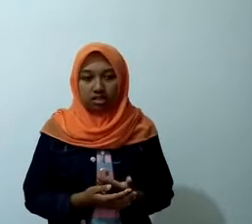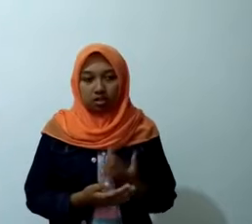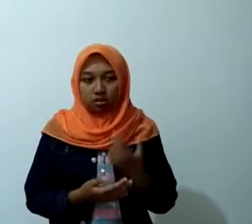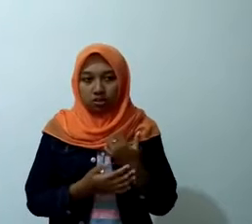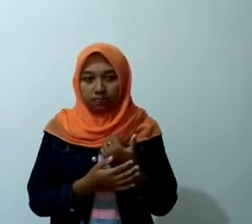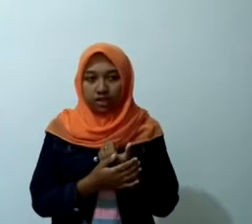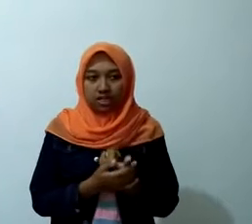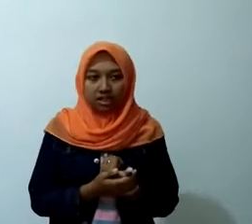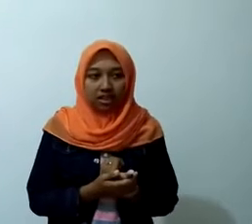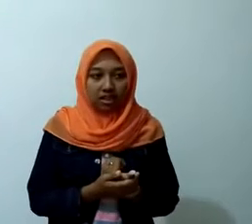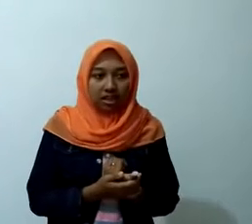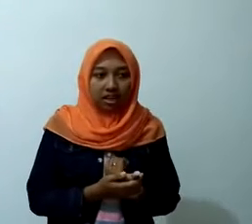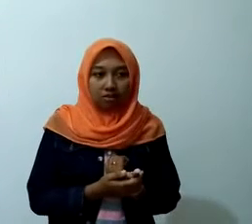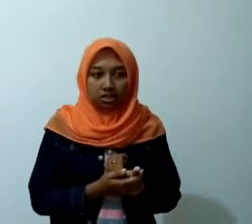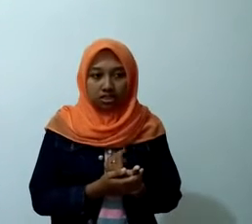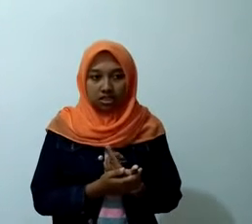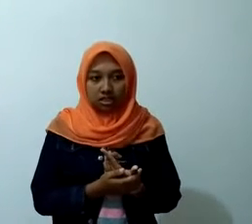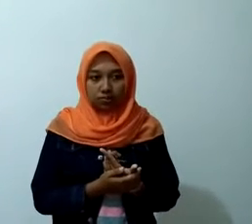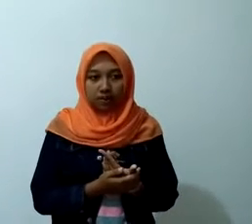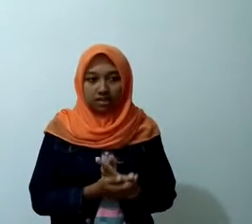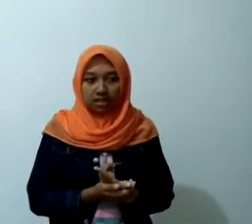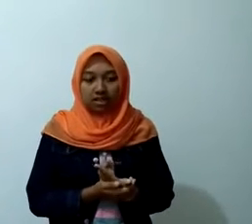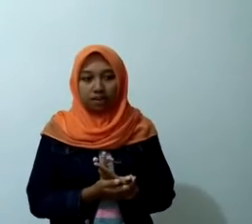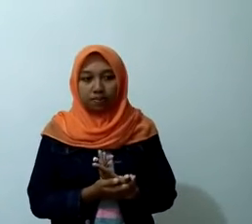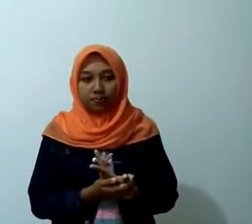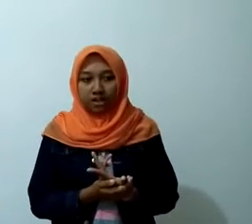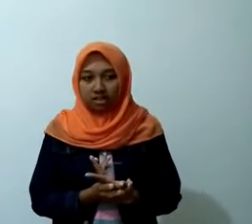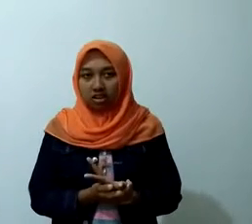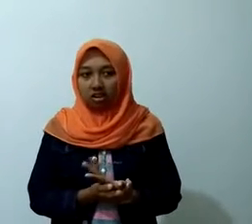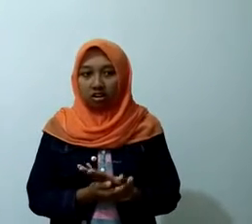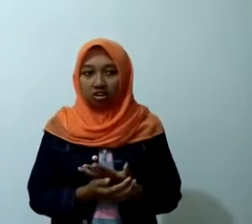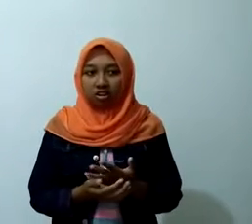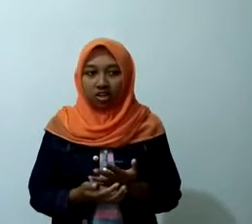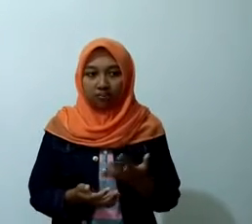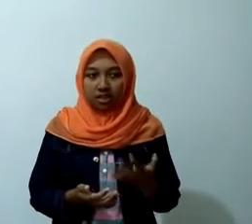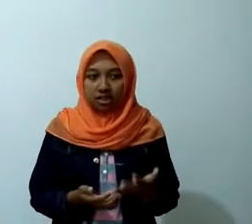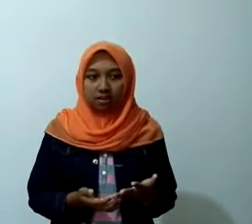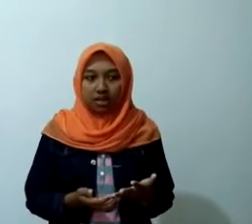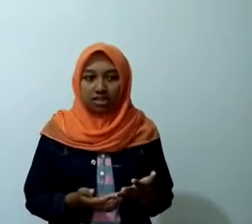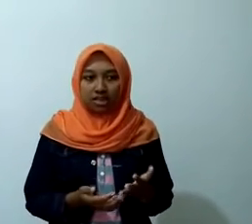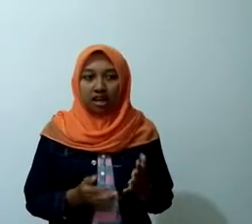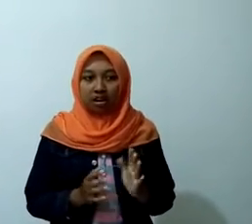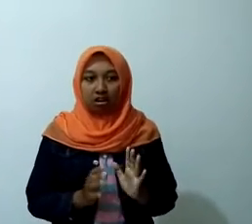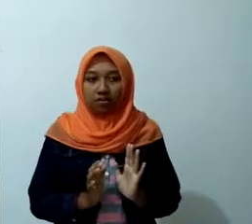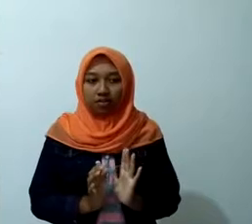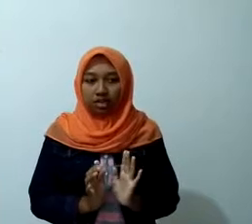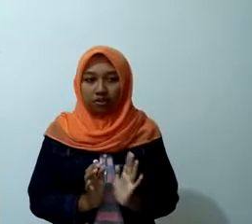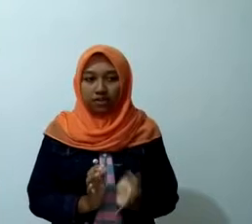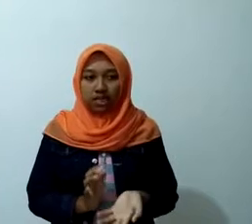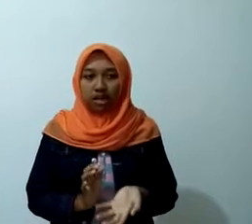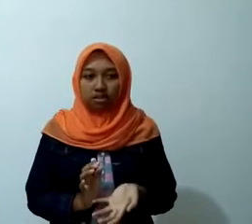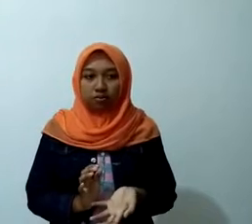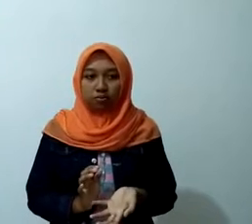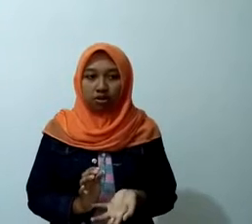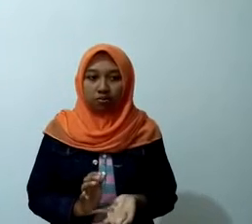ages, such as crossword puzzle, word search puzzle, number puzzle, or logic puzzle. Puzzles are often developed